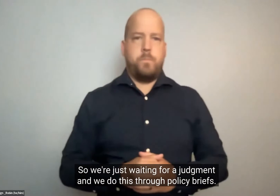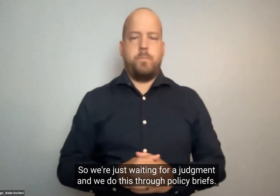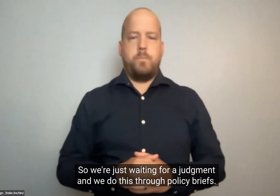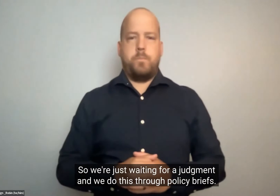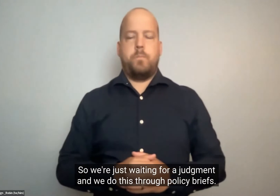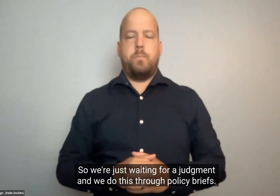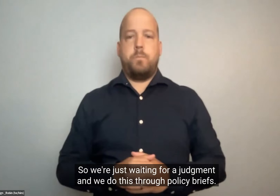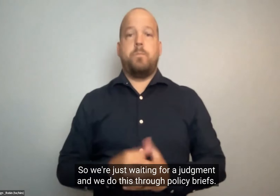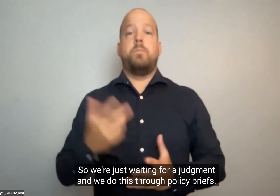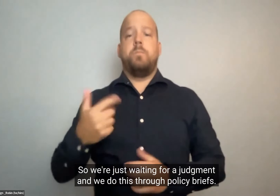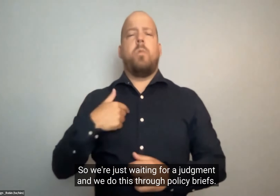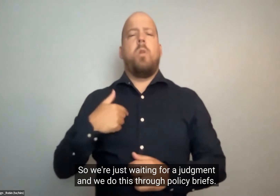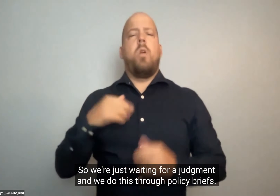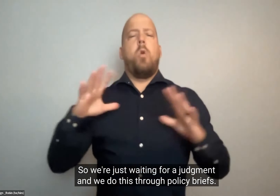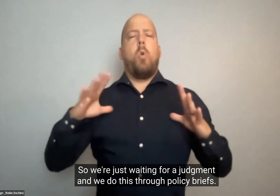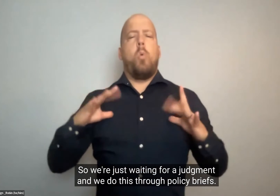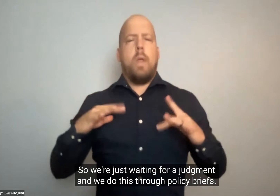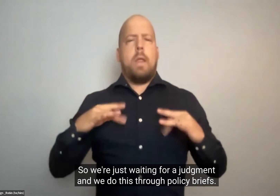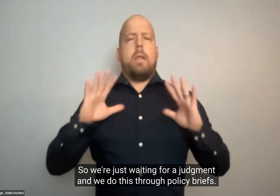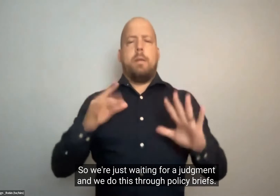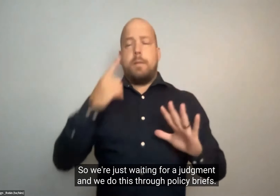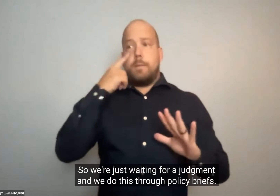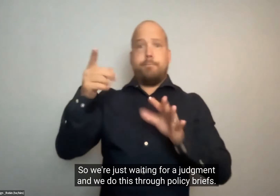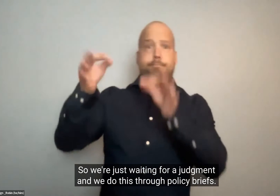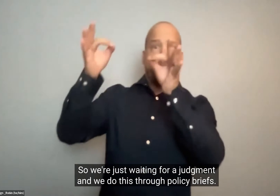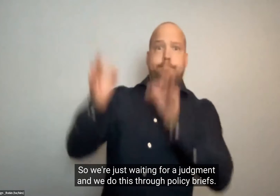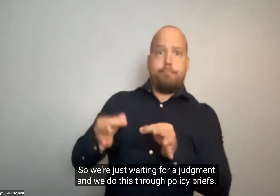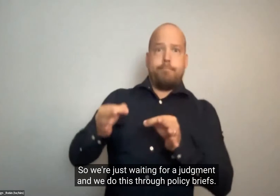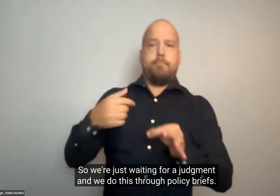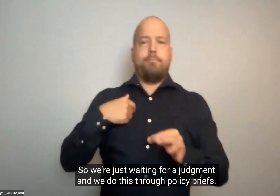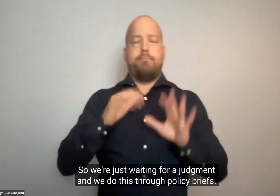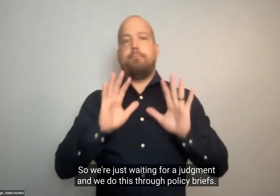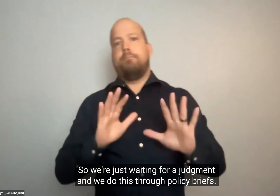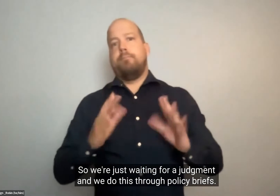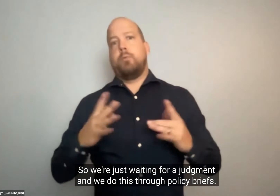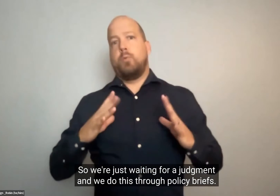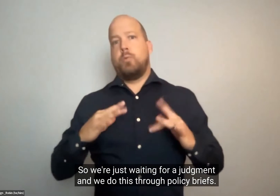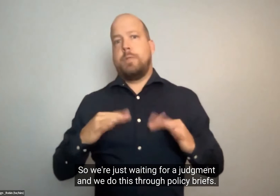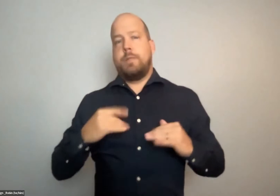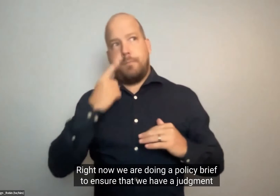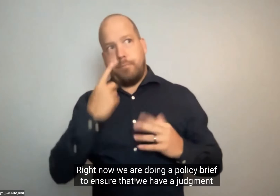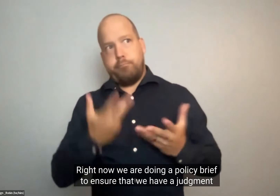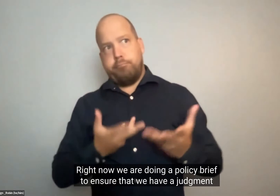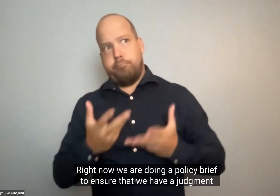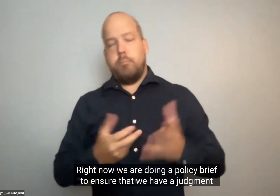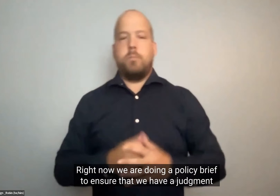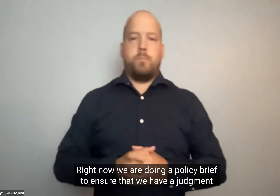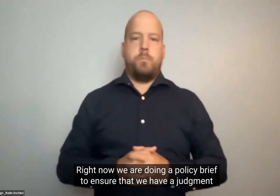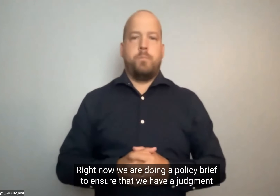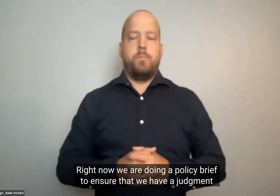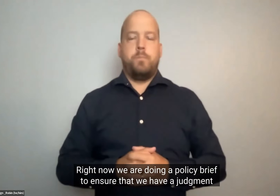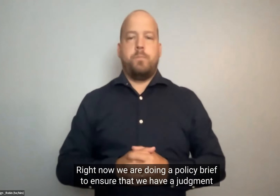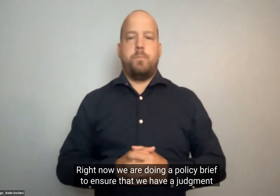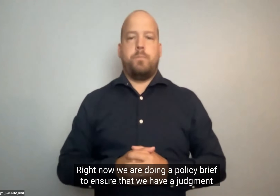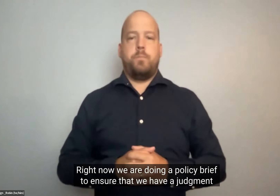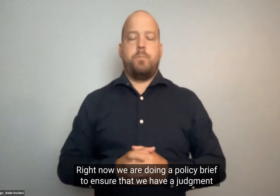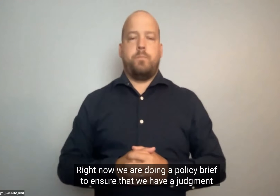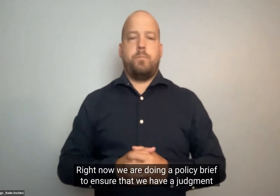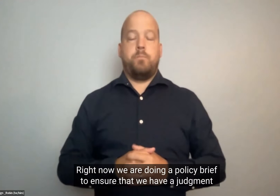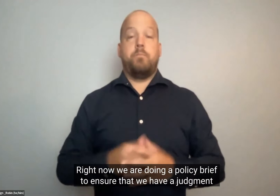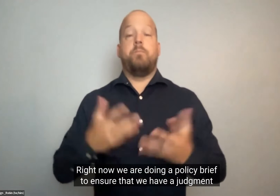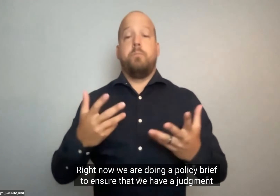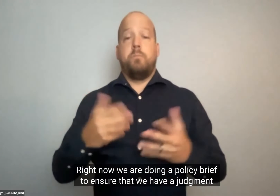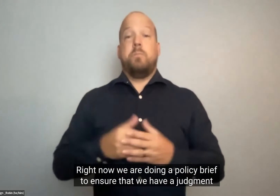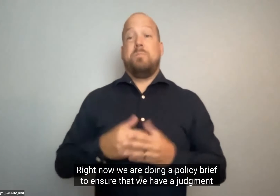judgment. And we do this through policy briefs. Right now, we are doing a policy